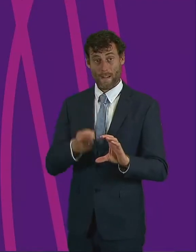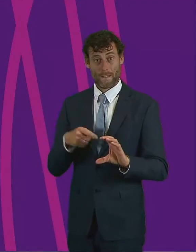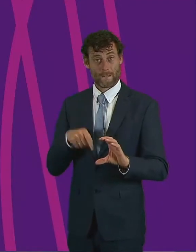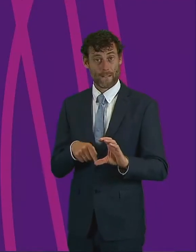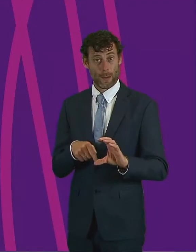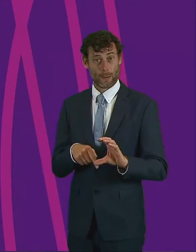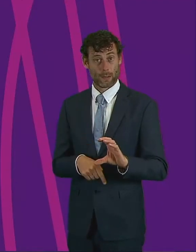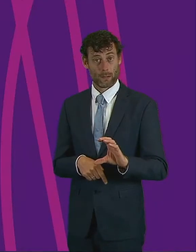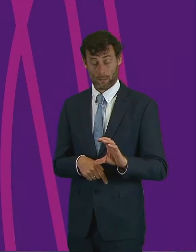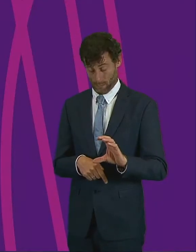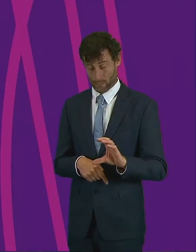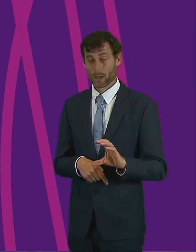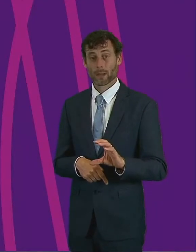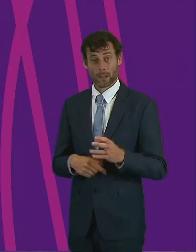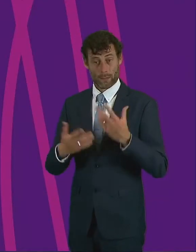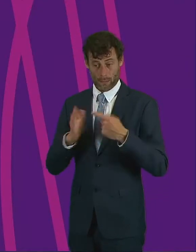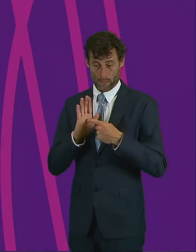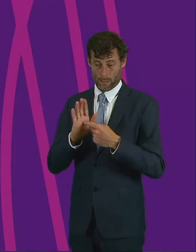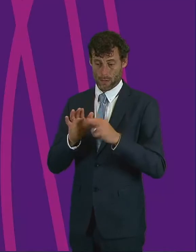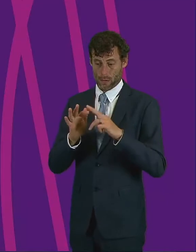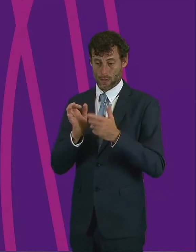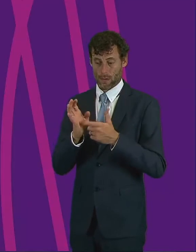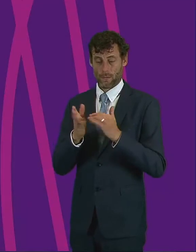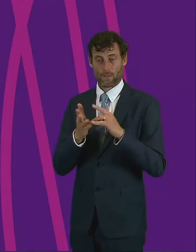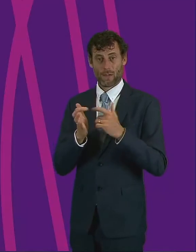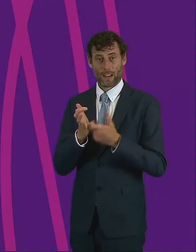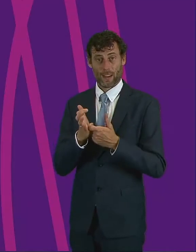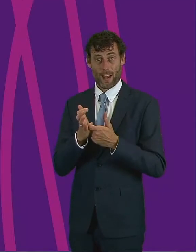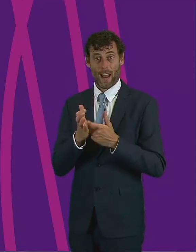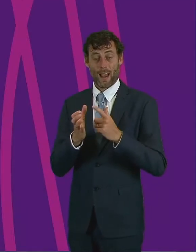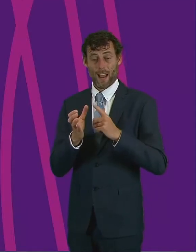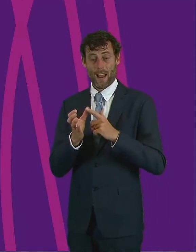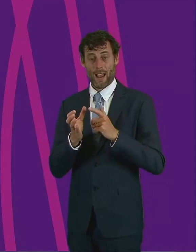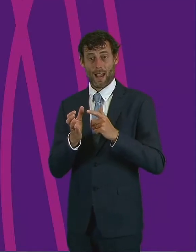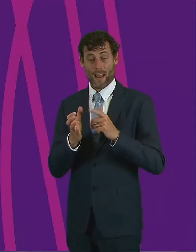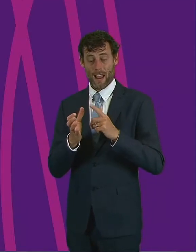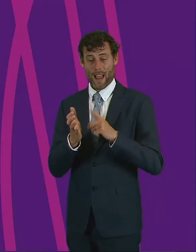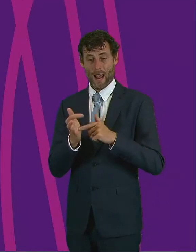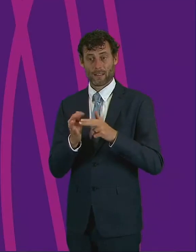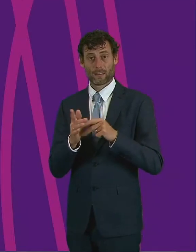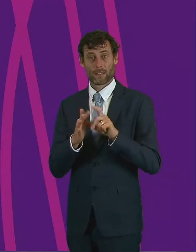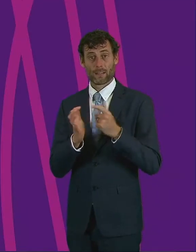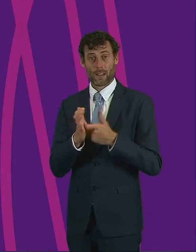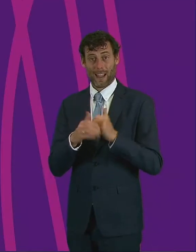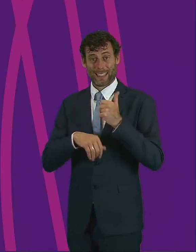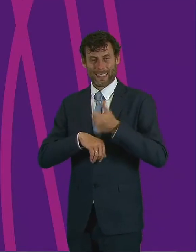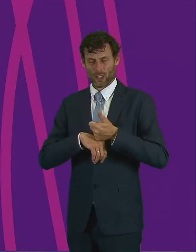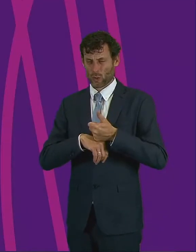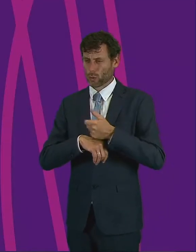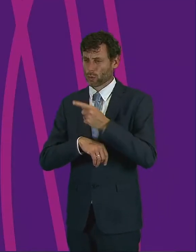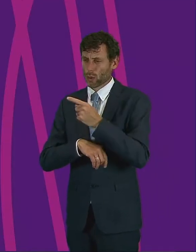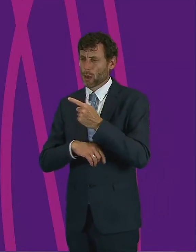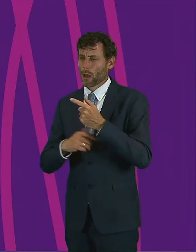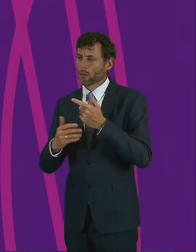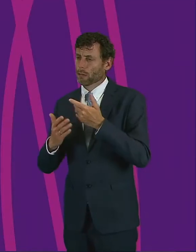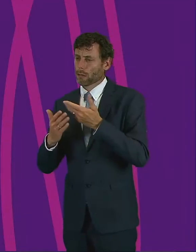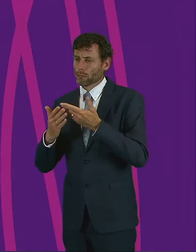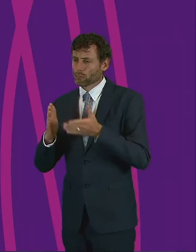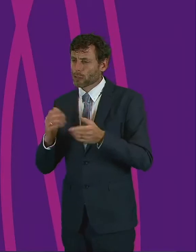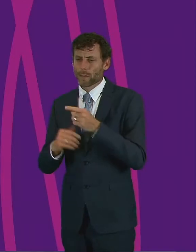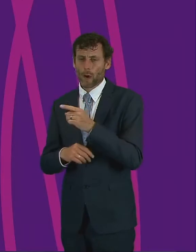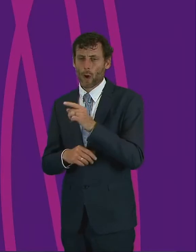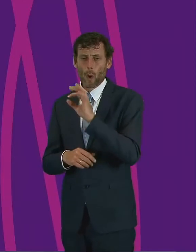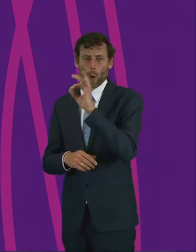was reinforced by the Fraser of Allender Institute this morning. I didn't quite follow the rest of her argument or